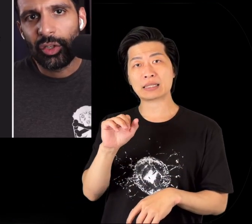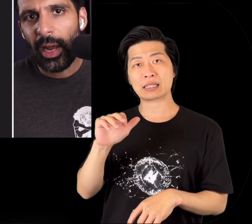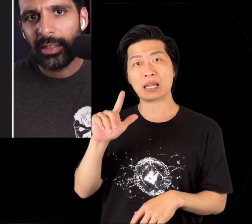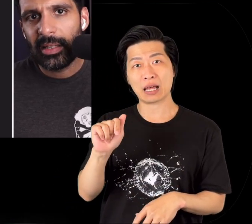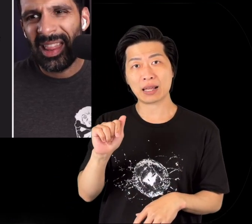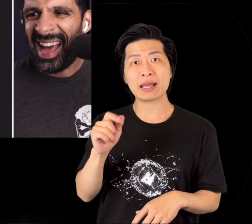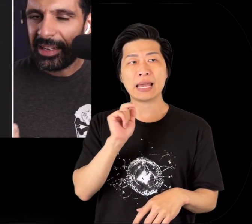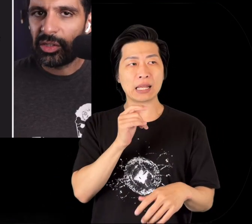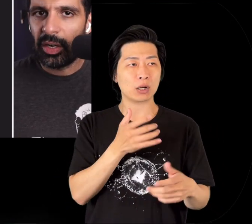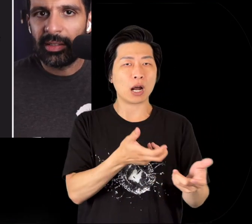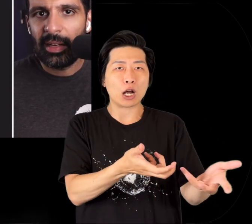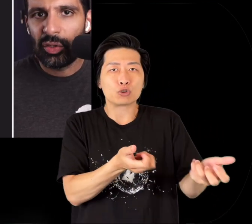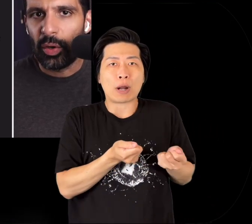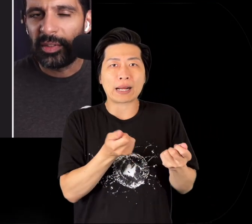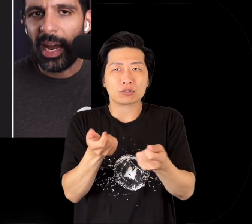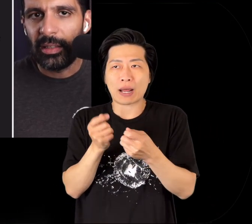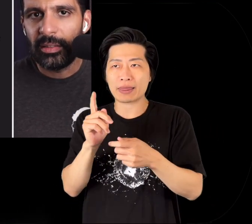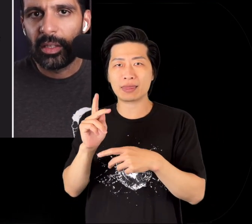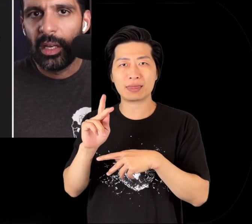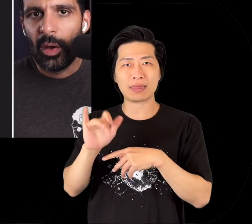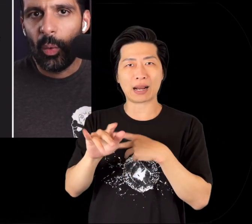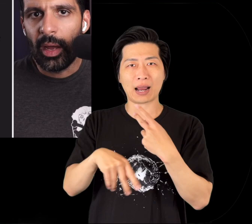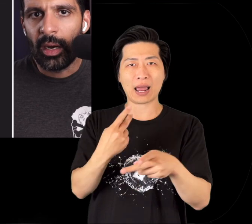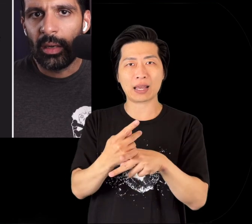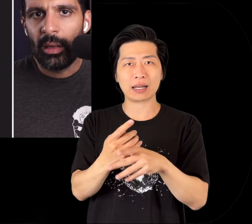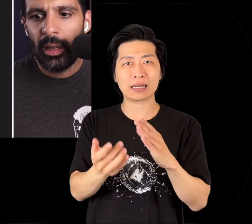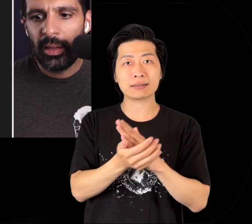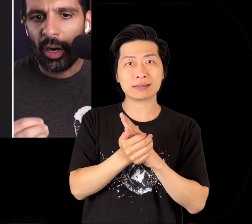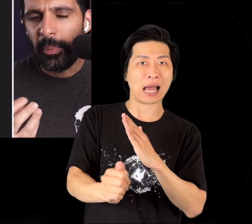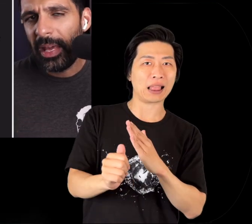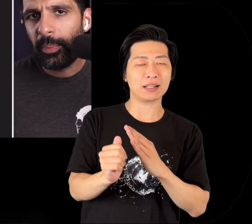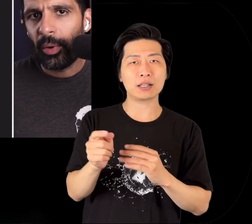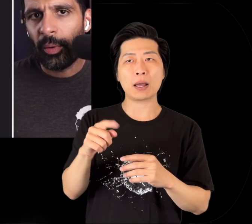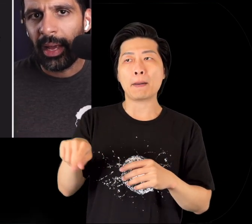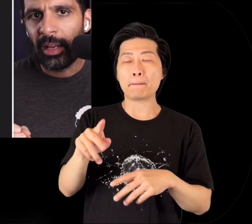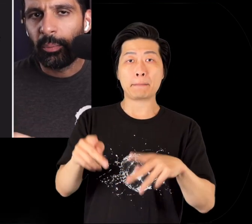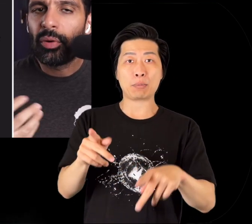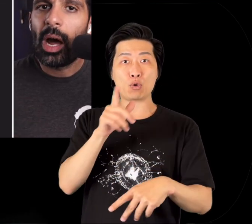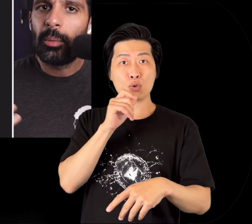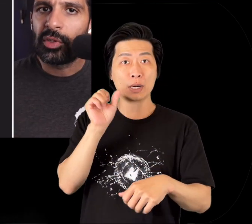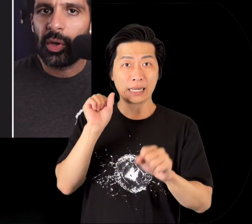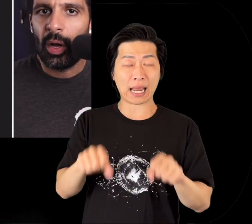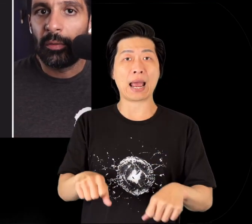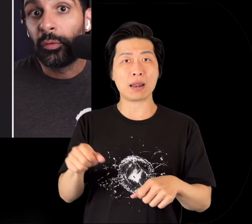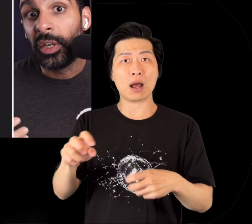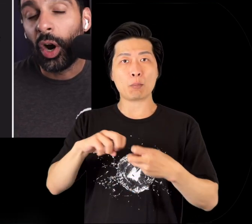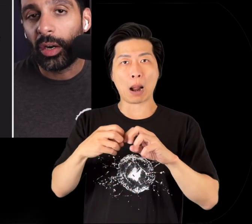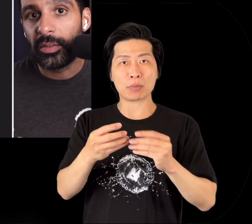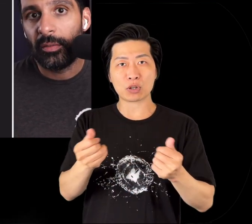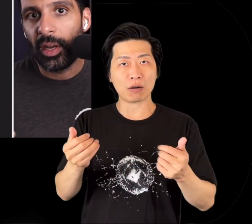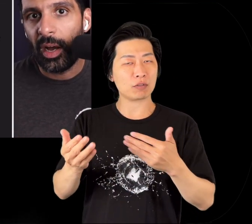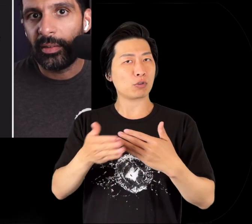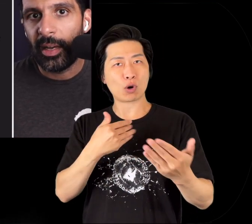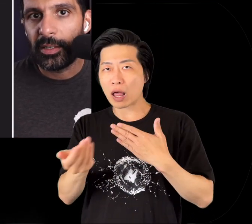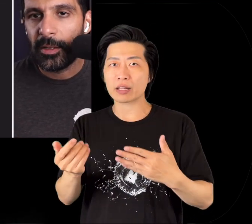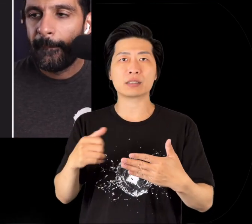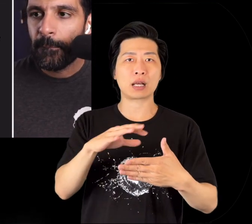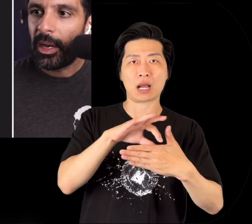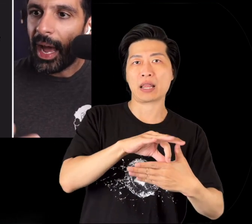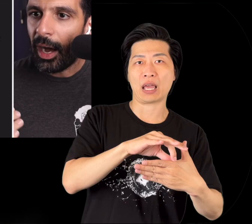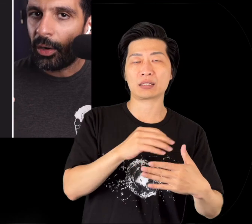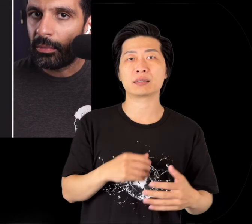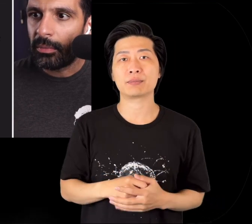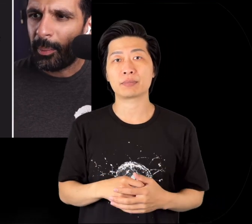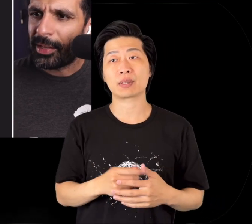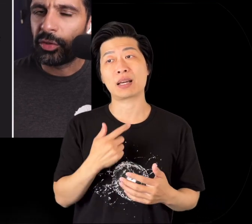it attracts that sort of talent where there are people that can problem solve regardless of context.